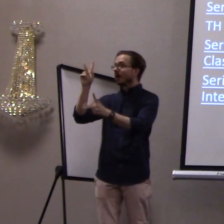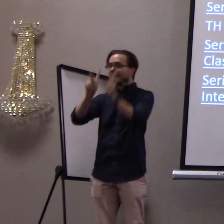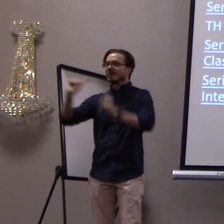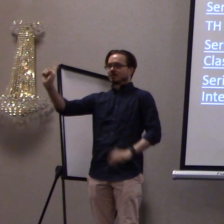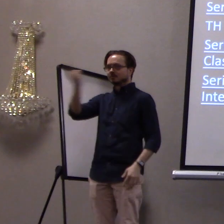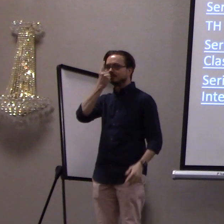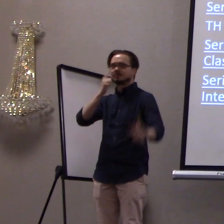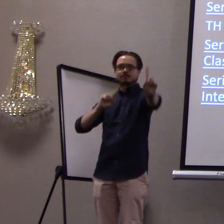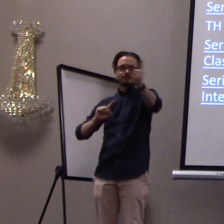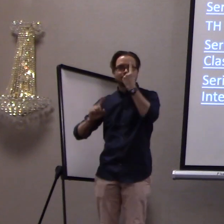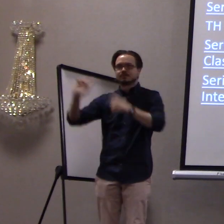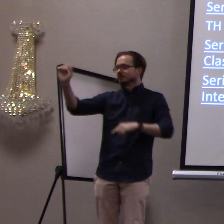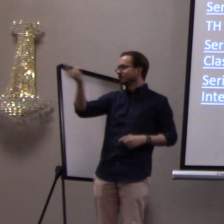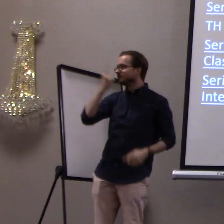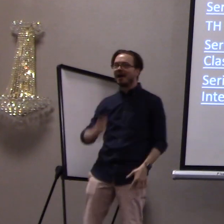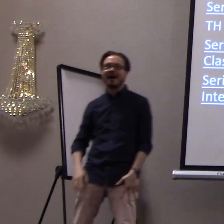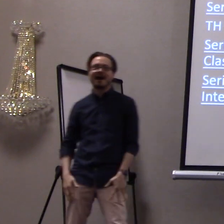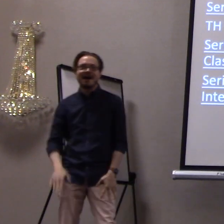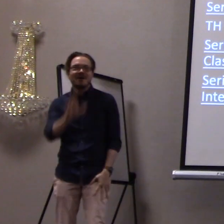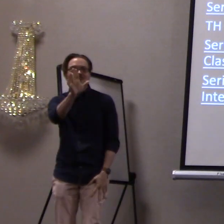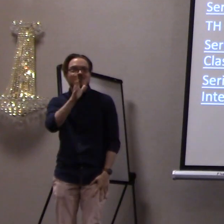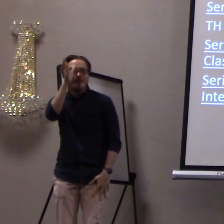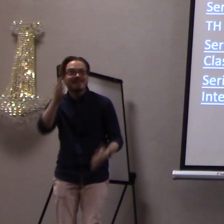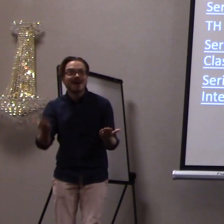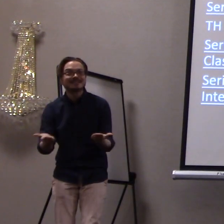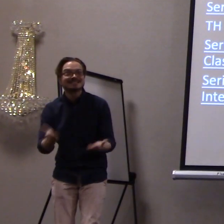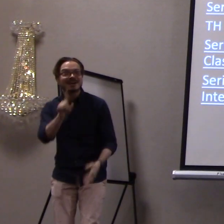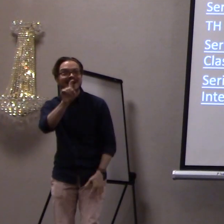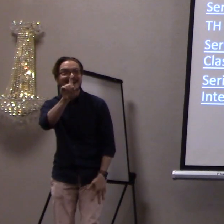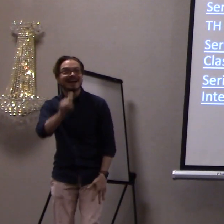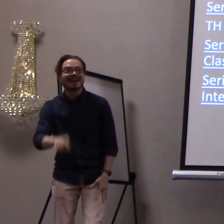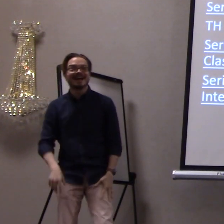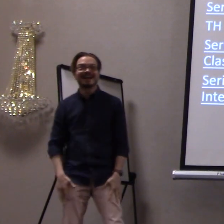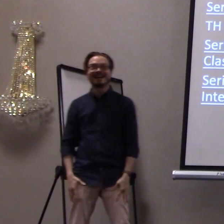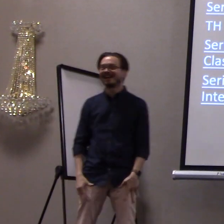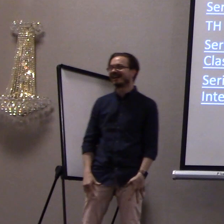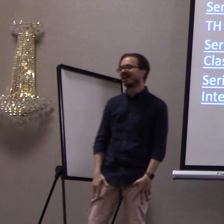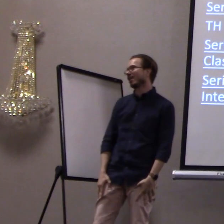Because every year since then, people have been coming up to me and saying, oh, are your parents here?